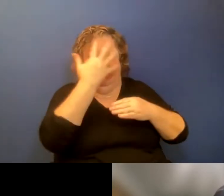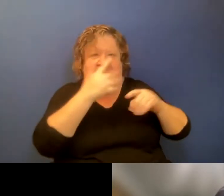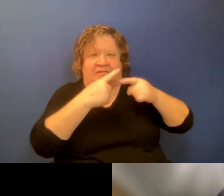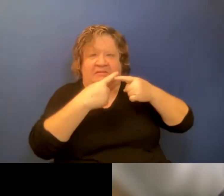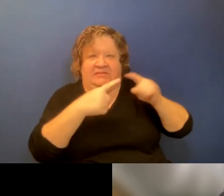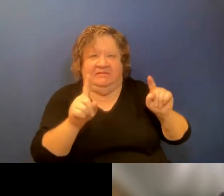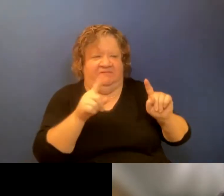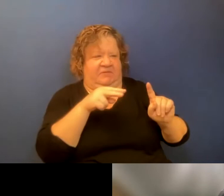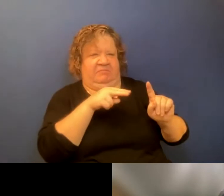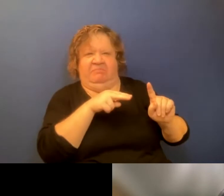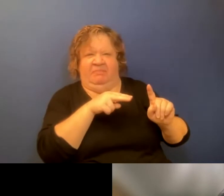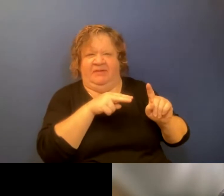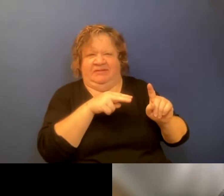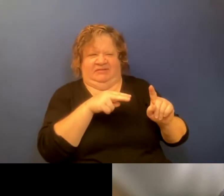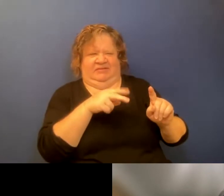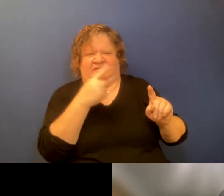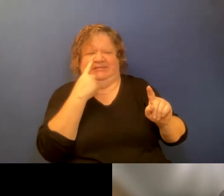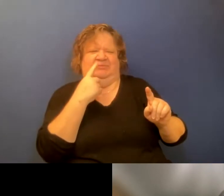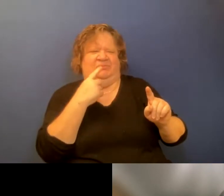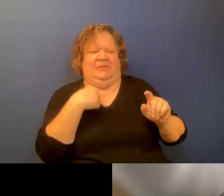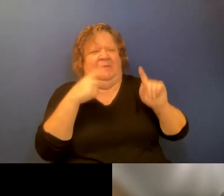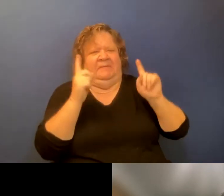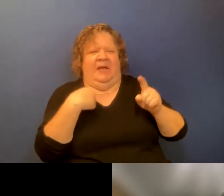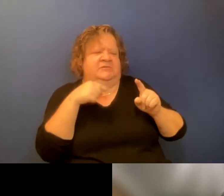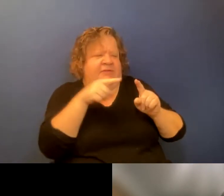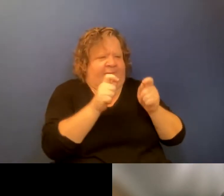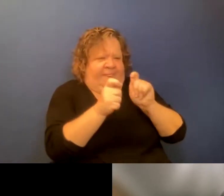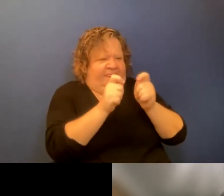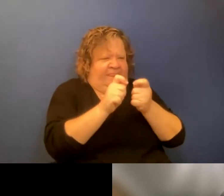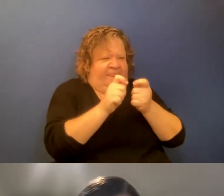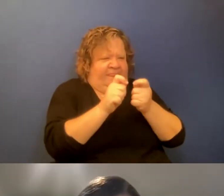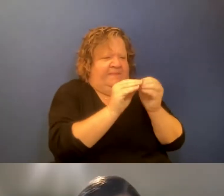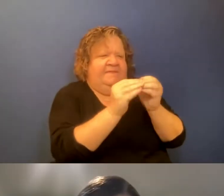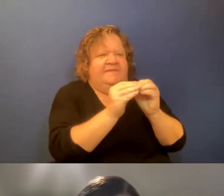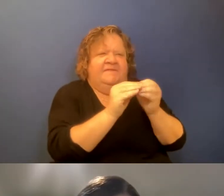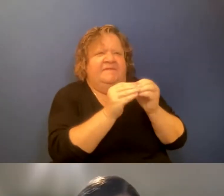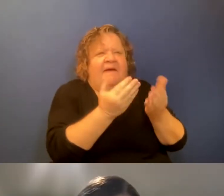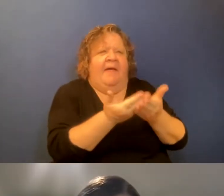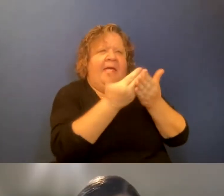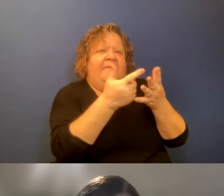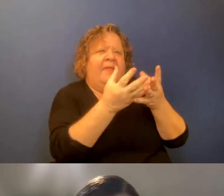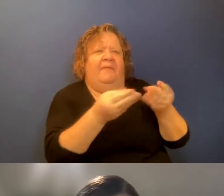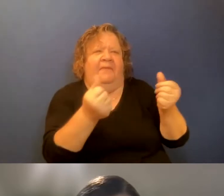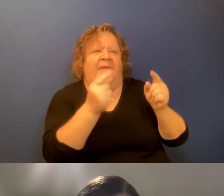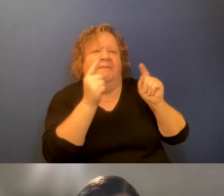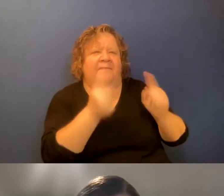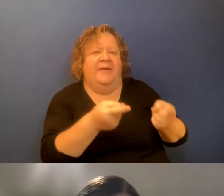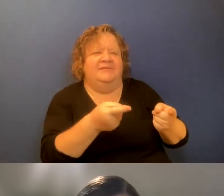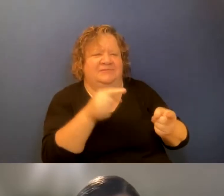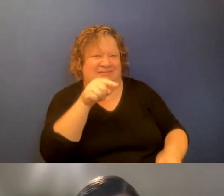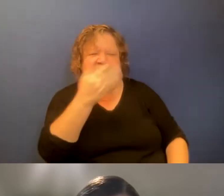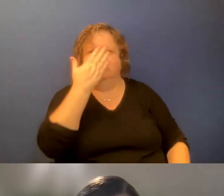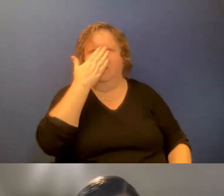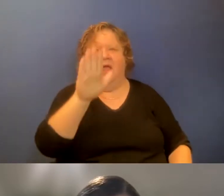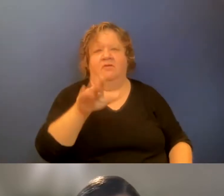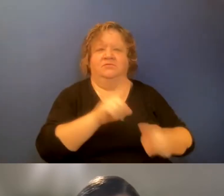life in society or school. And I can imagine that, it's so deep-seated that it takes a lot of time and a multifaceted